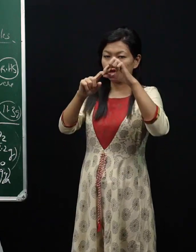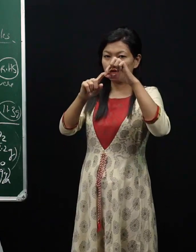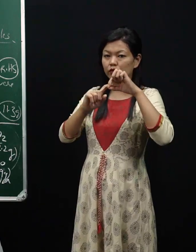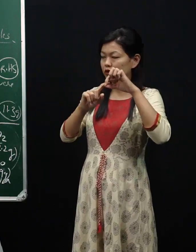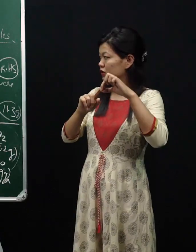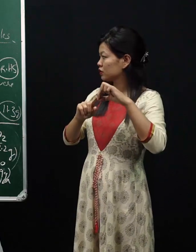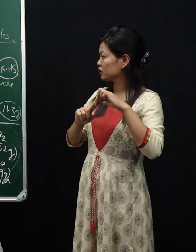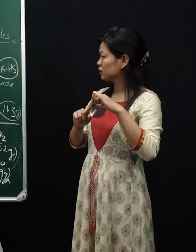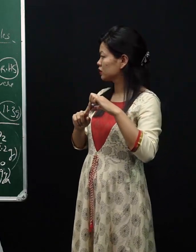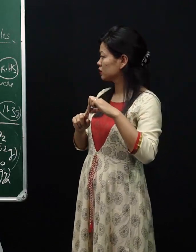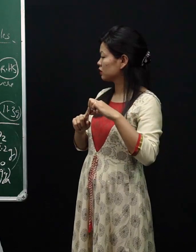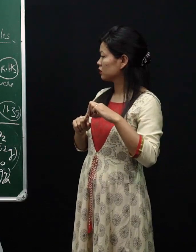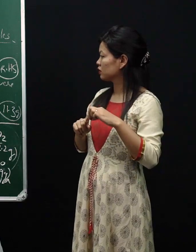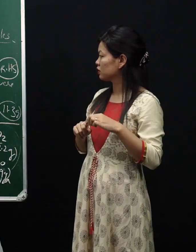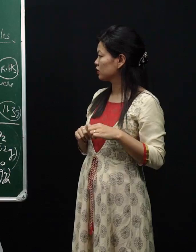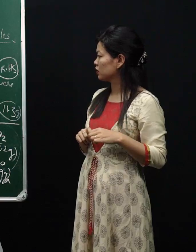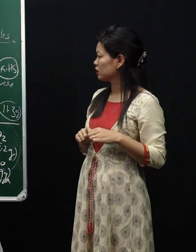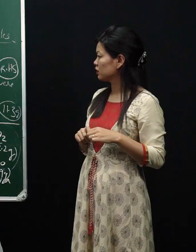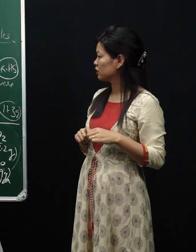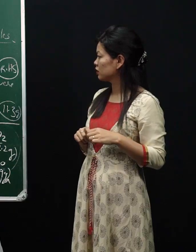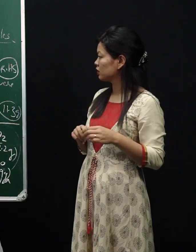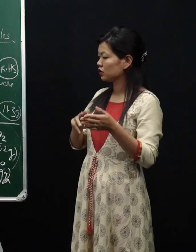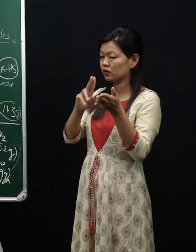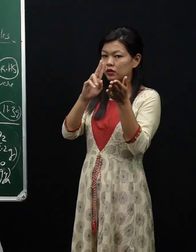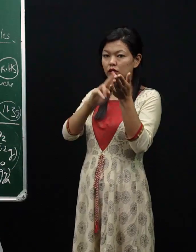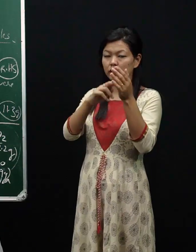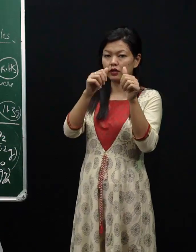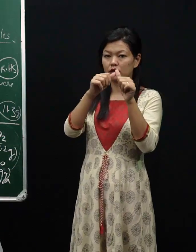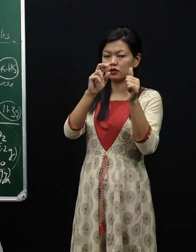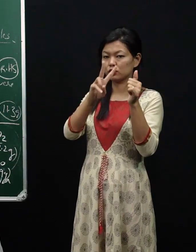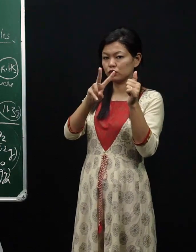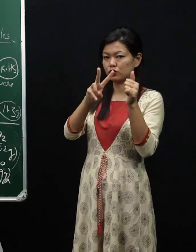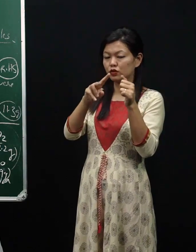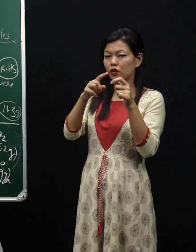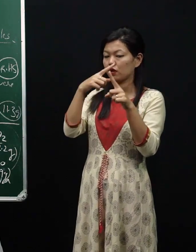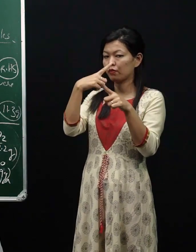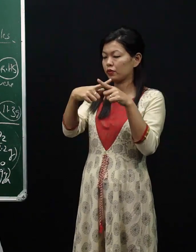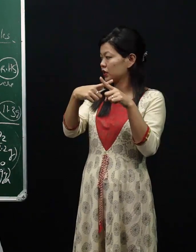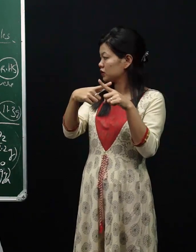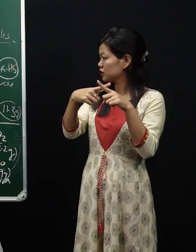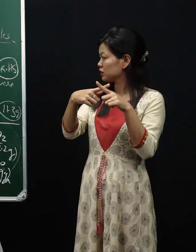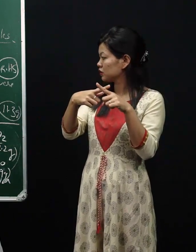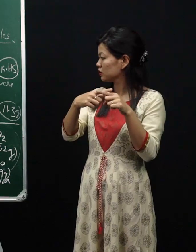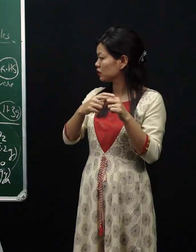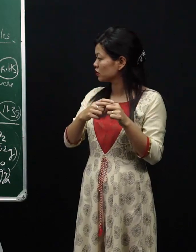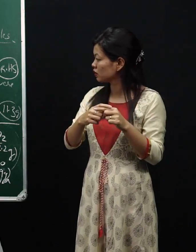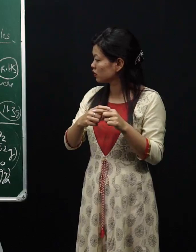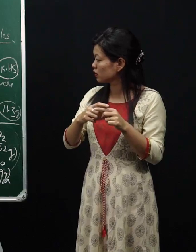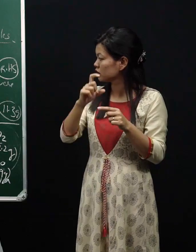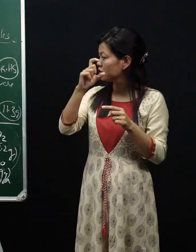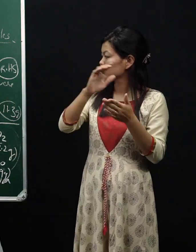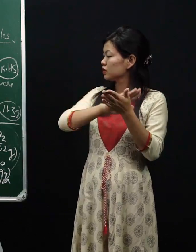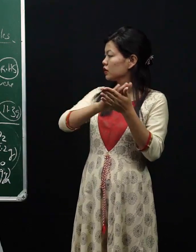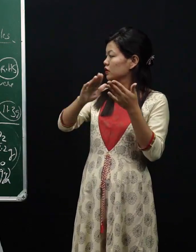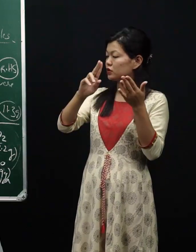we get a question like sodium carbonate reacts with sodium ethanoate. then this means it is left-hand side, okay?